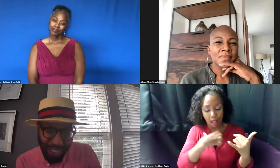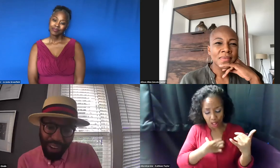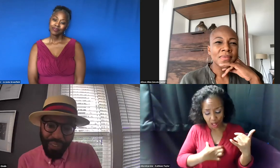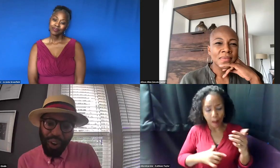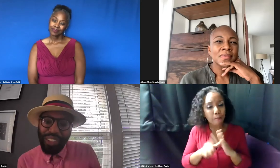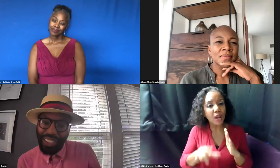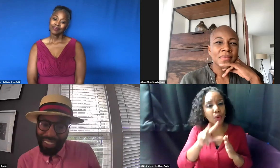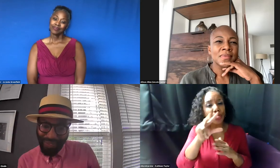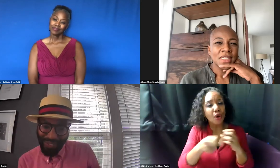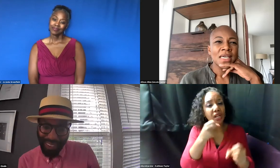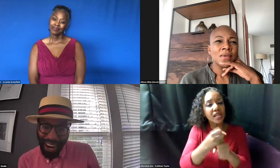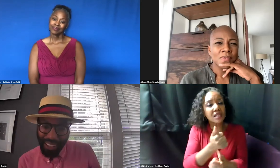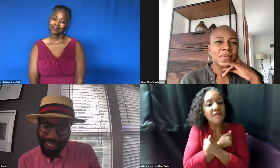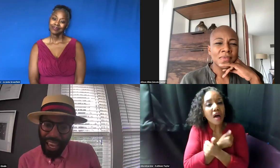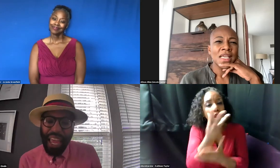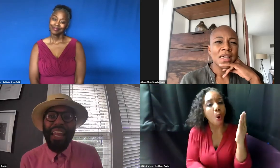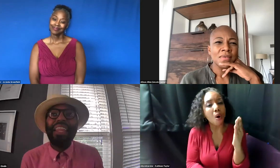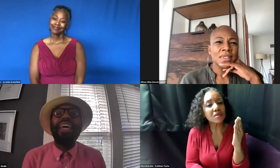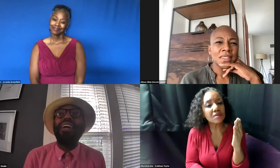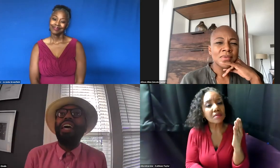30 years of love lost. Yeah.